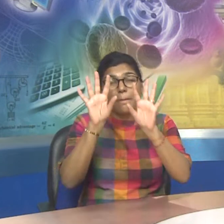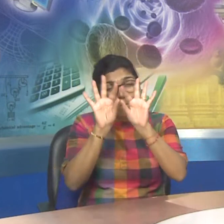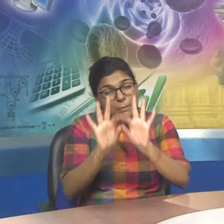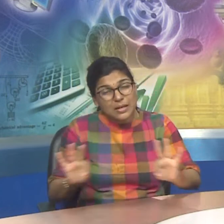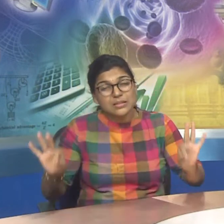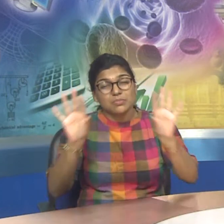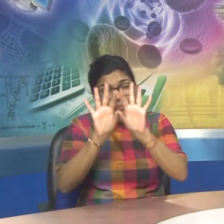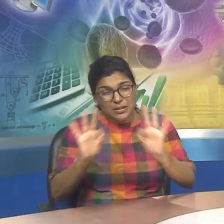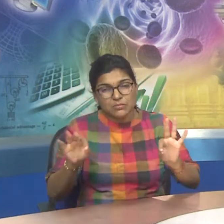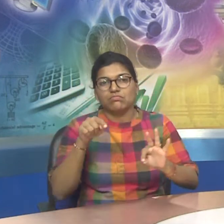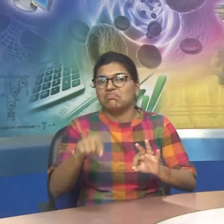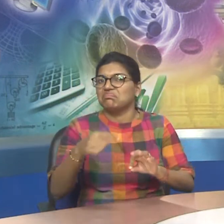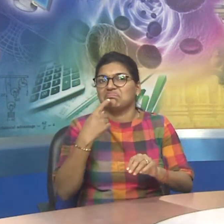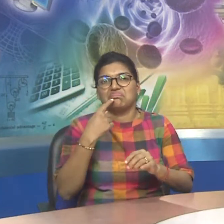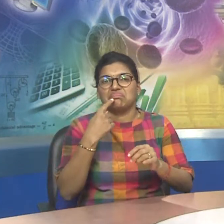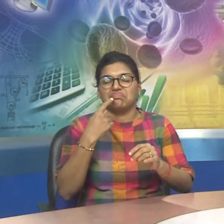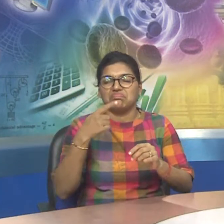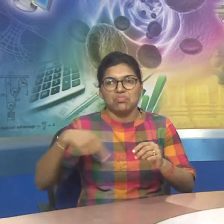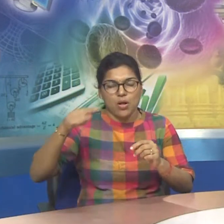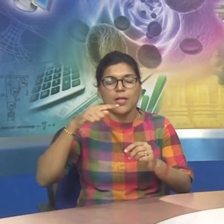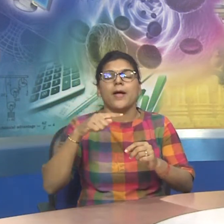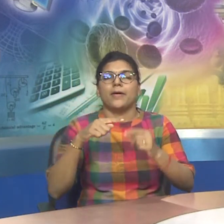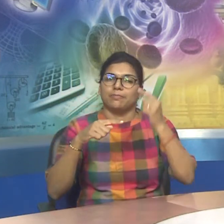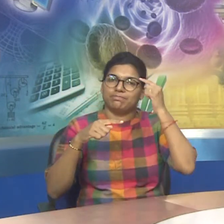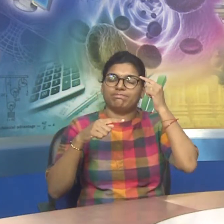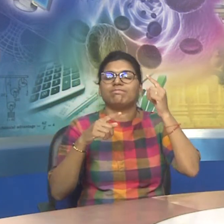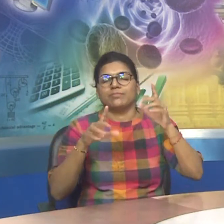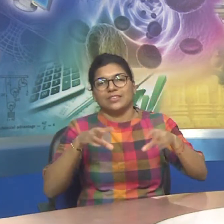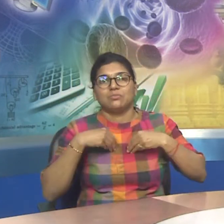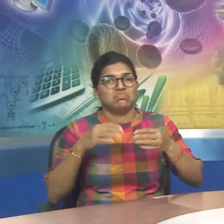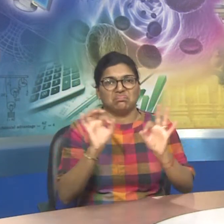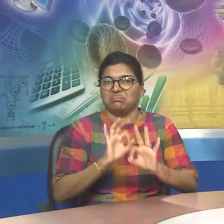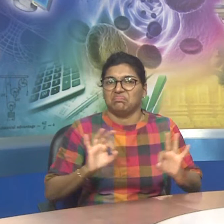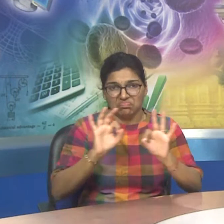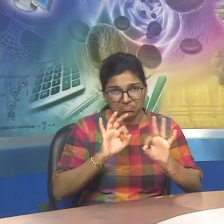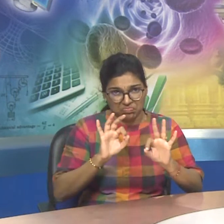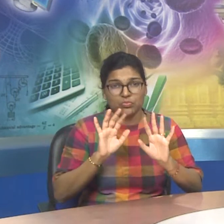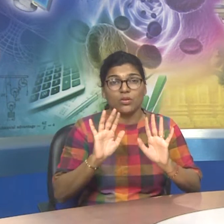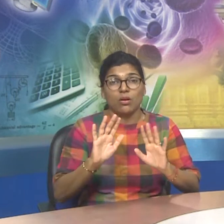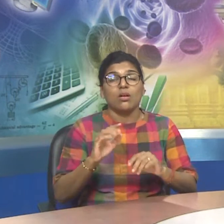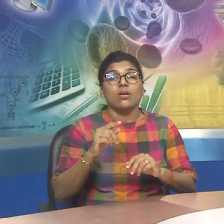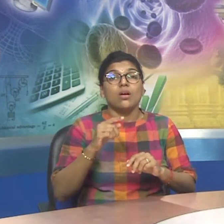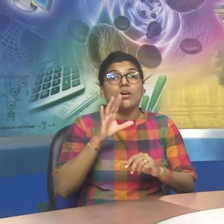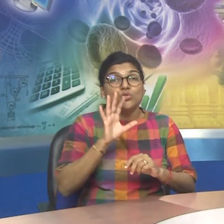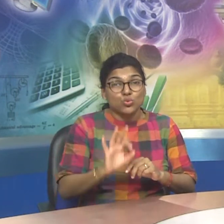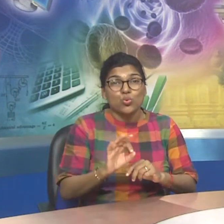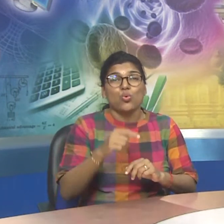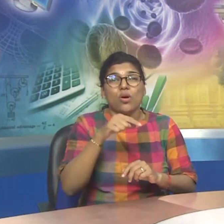It does not make much difference when the children speak of peace,